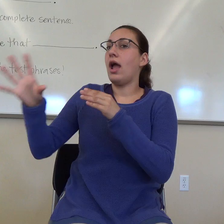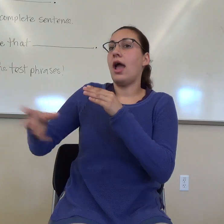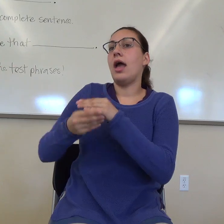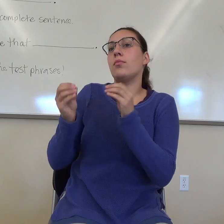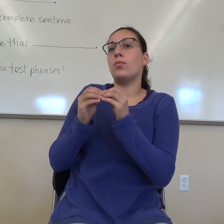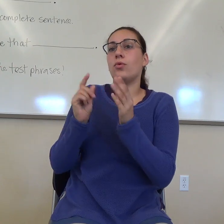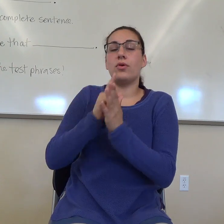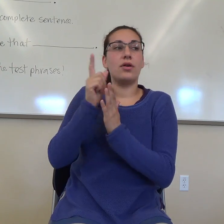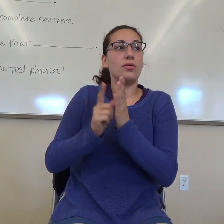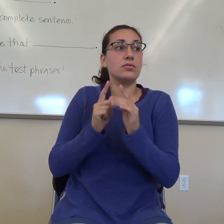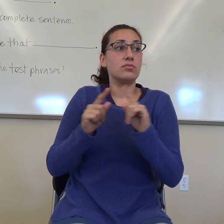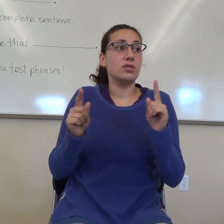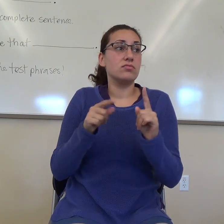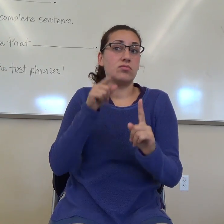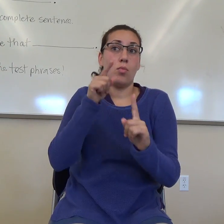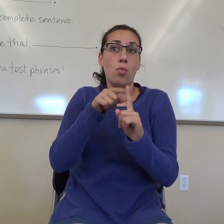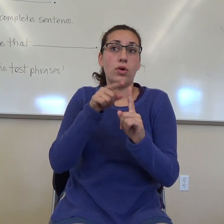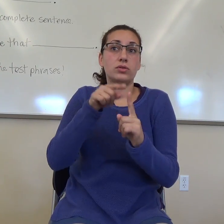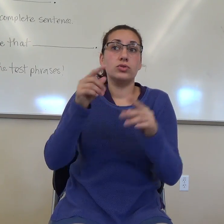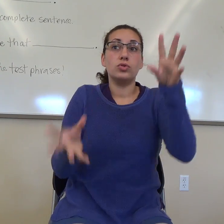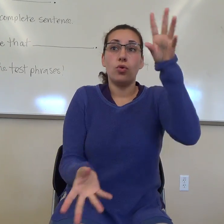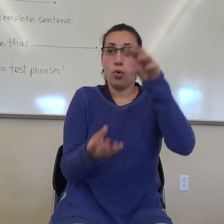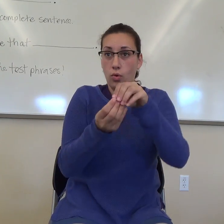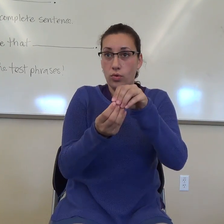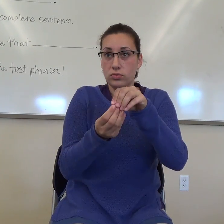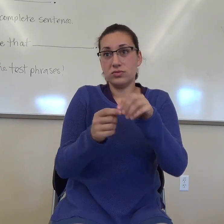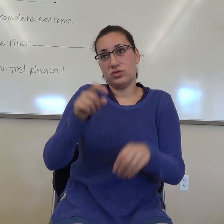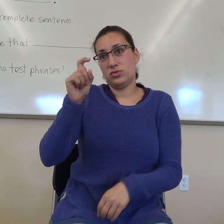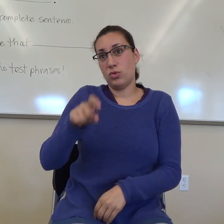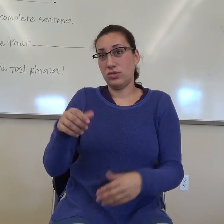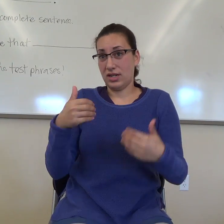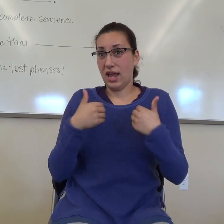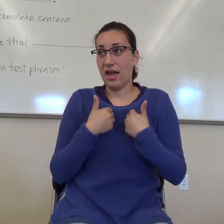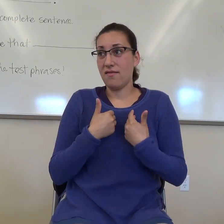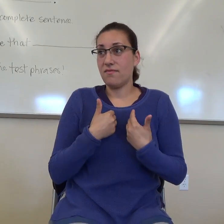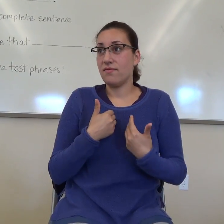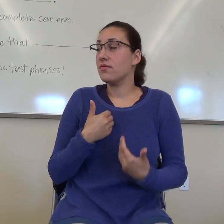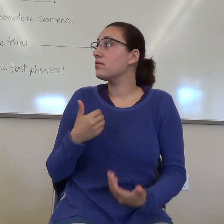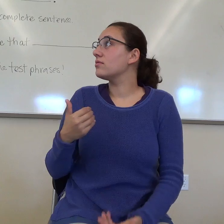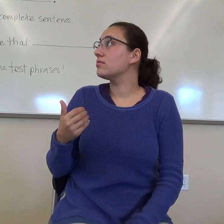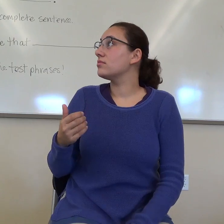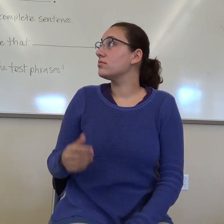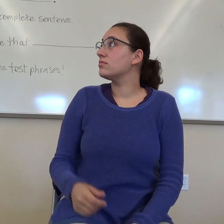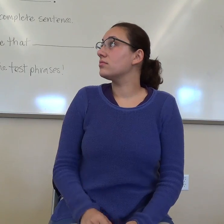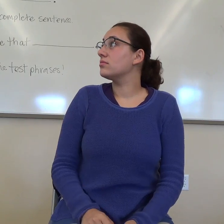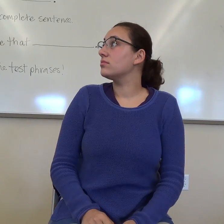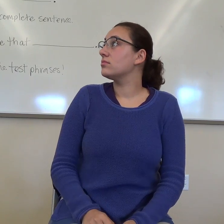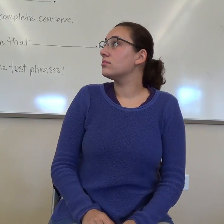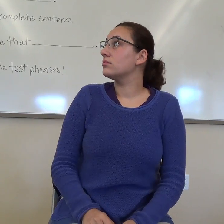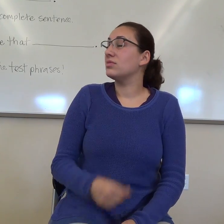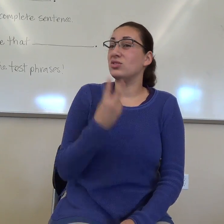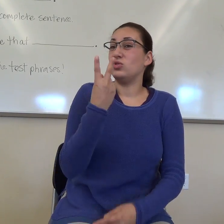to have, so, I would say, yeah, these two people are in trouble with points.